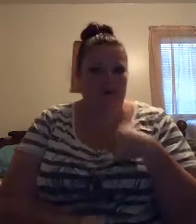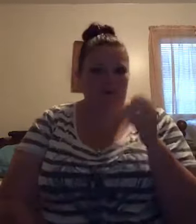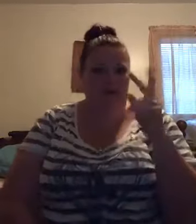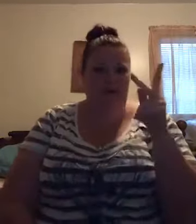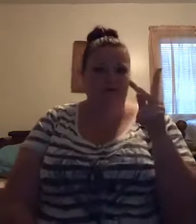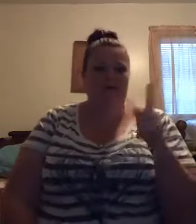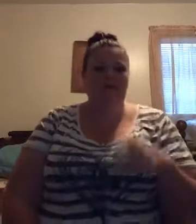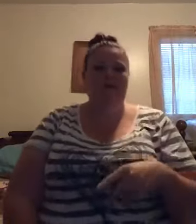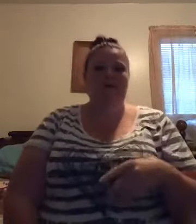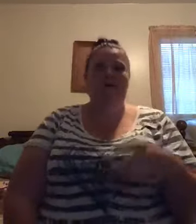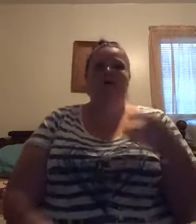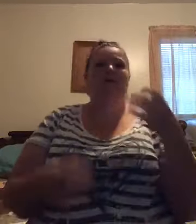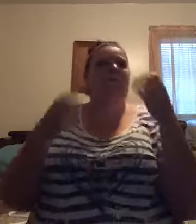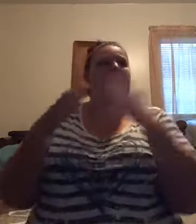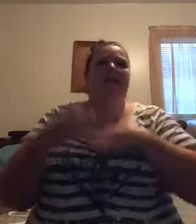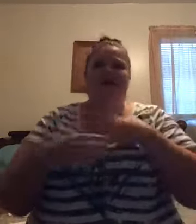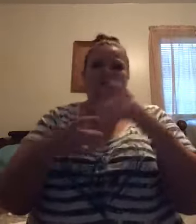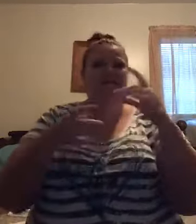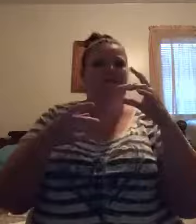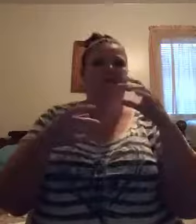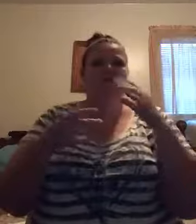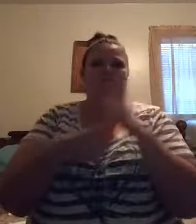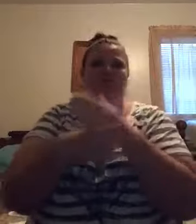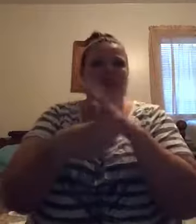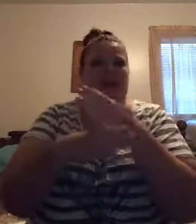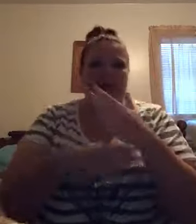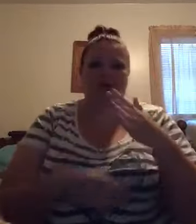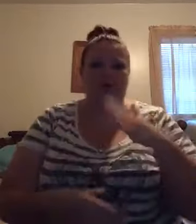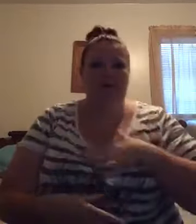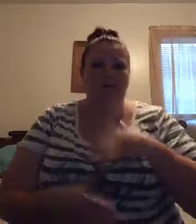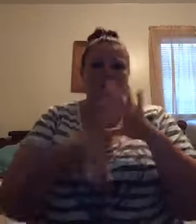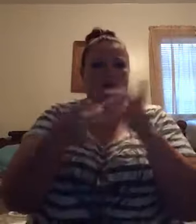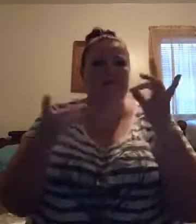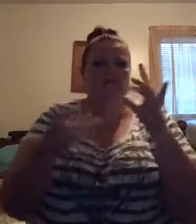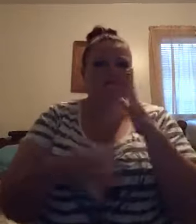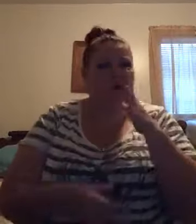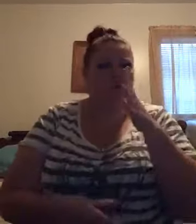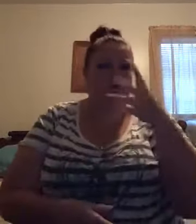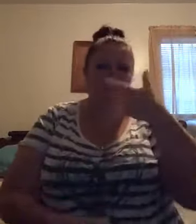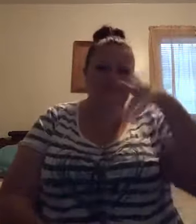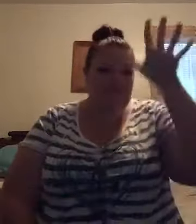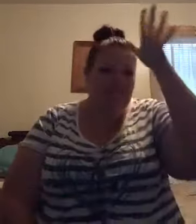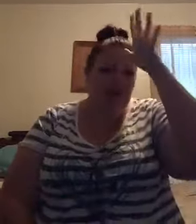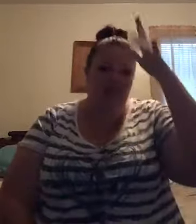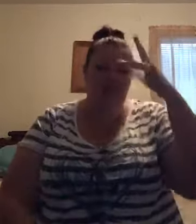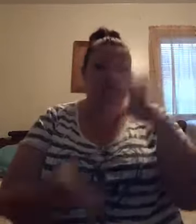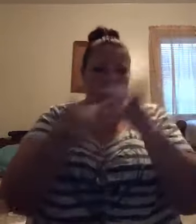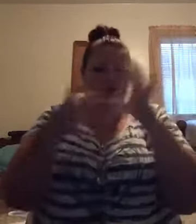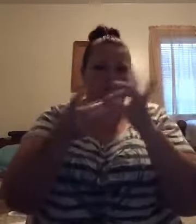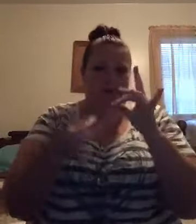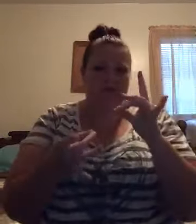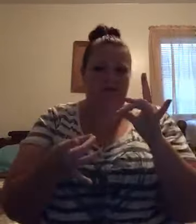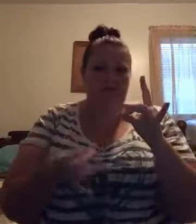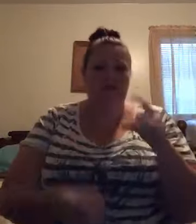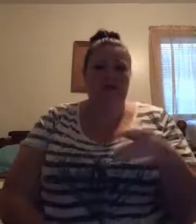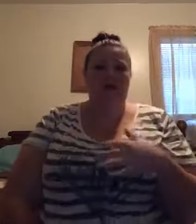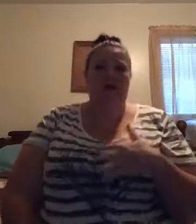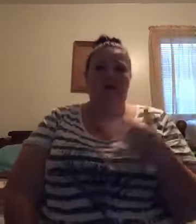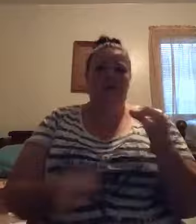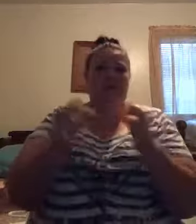okay? Please share my mother and my stepfather's story. I'm going to